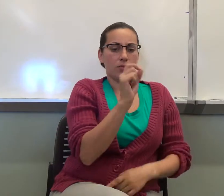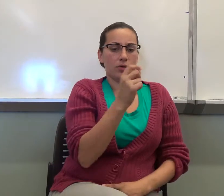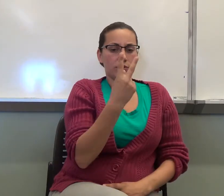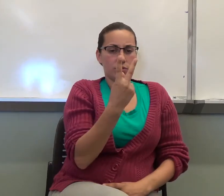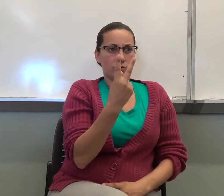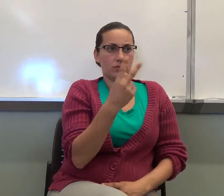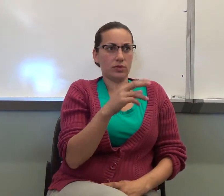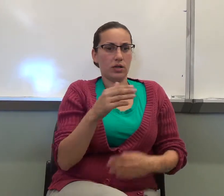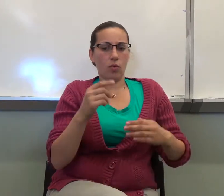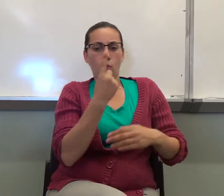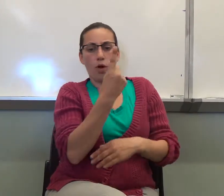81?